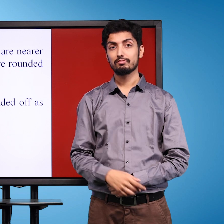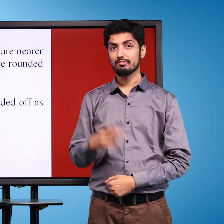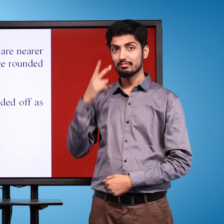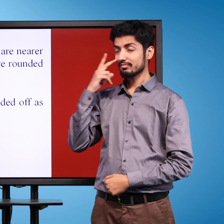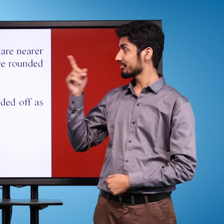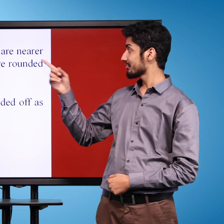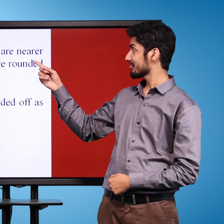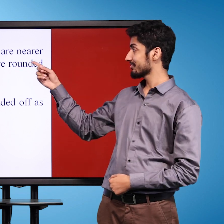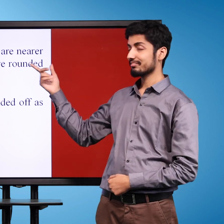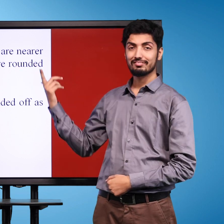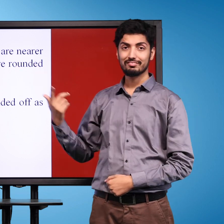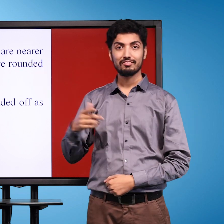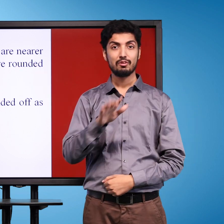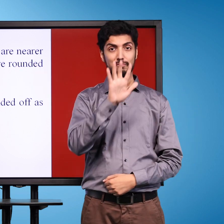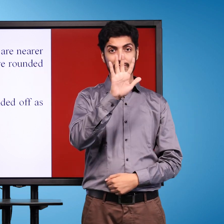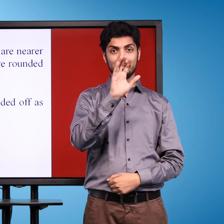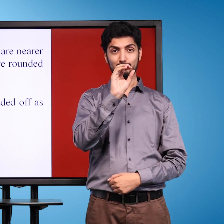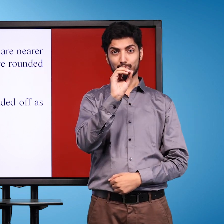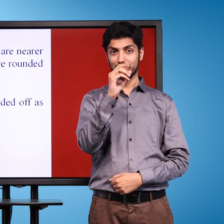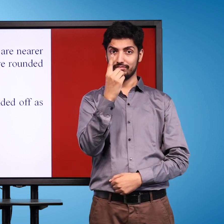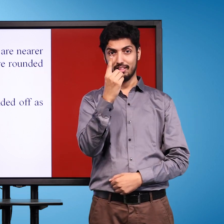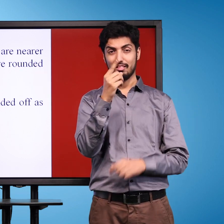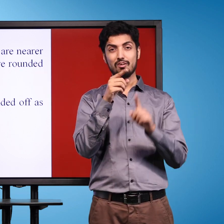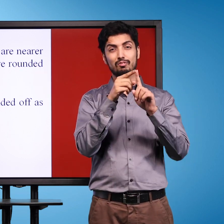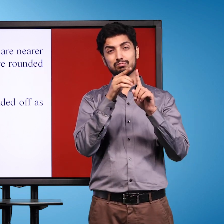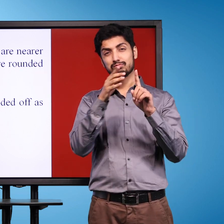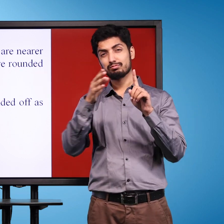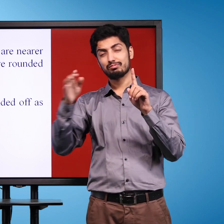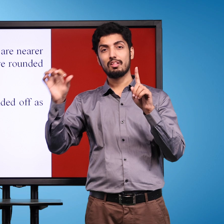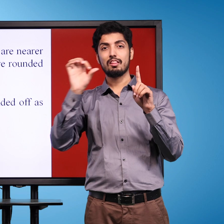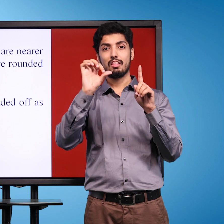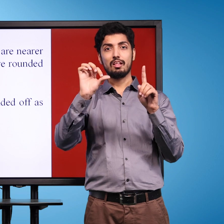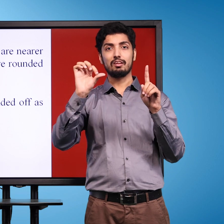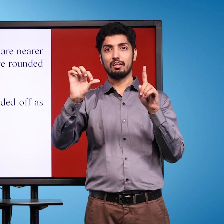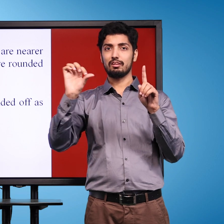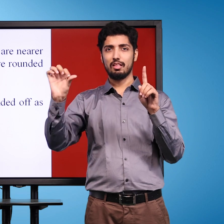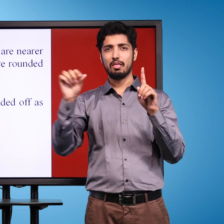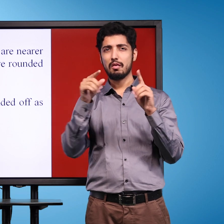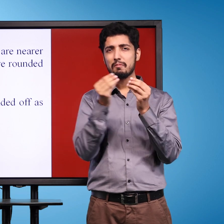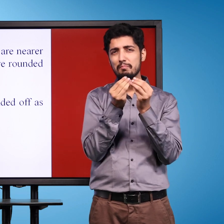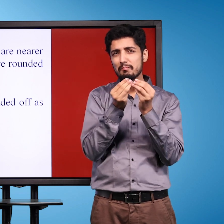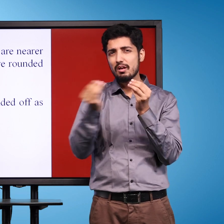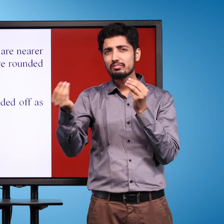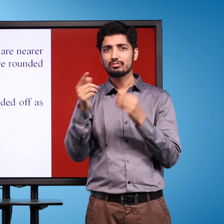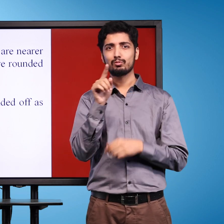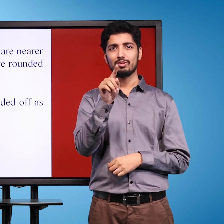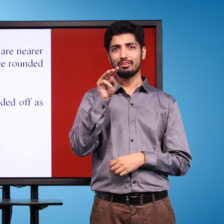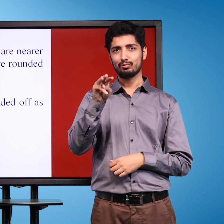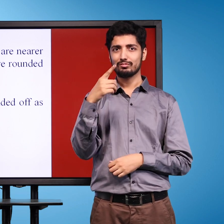The numbers 501 to 999 are nearer to 1000 than 0, so they are rounded